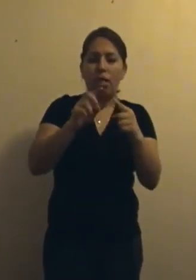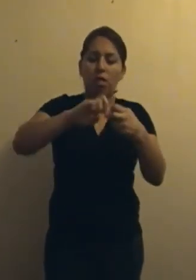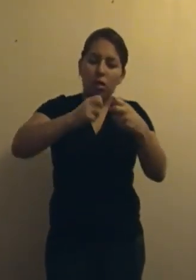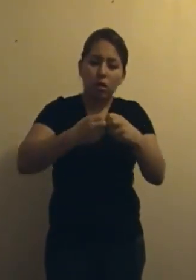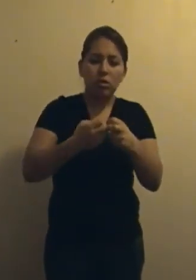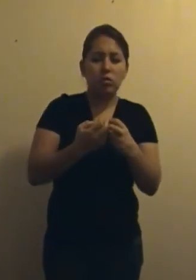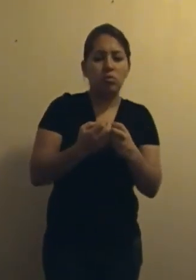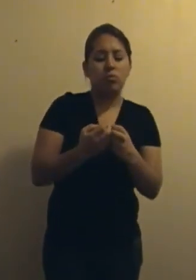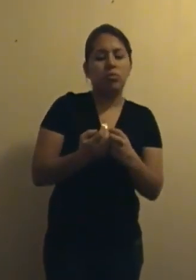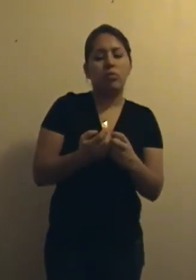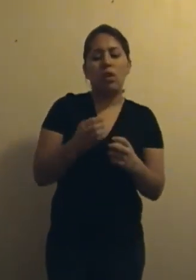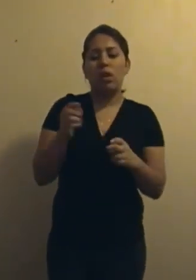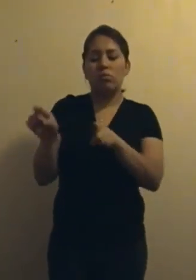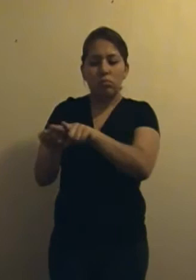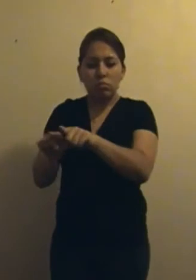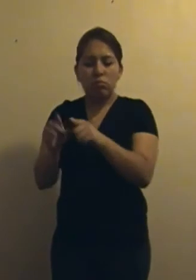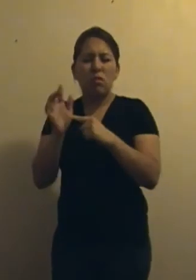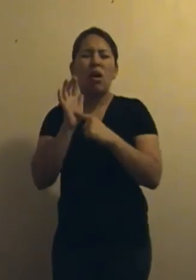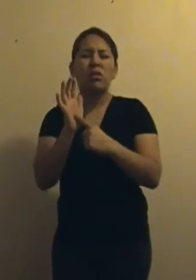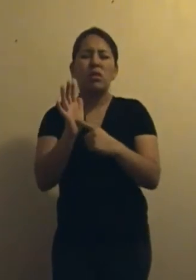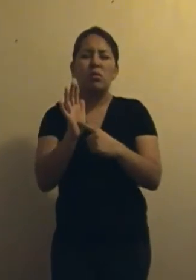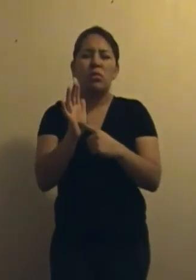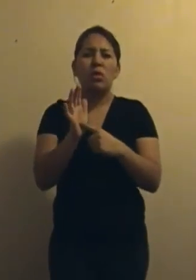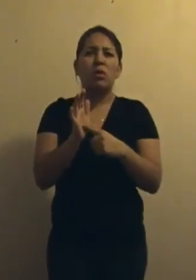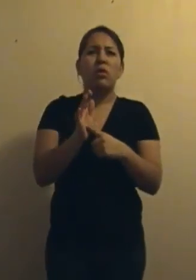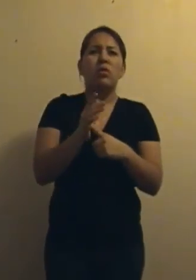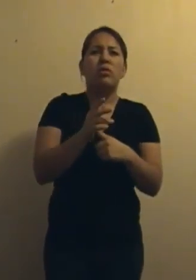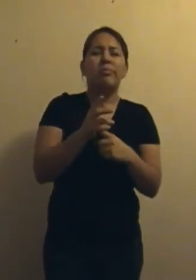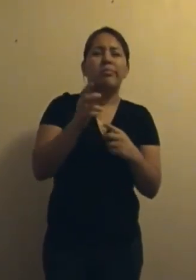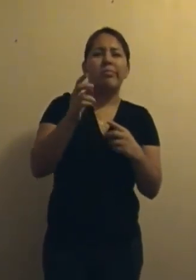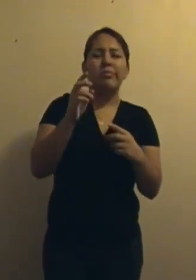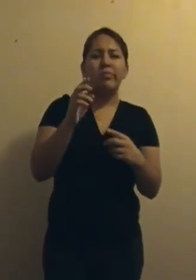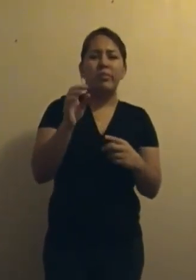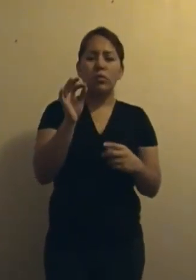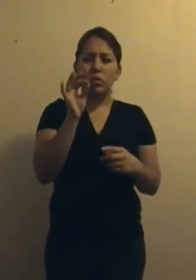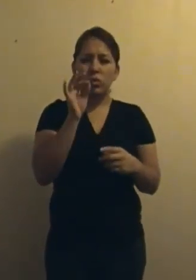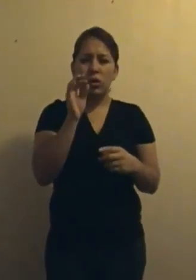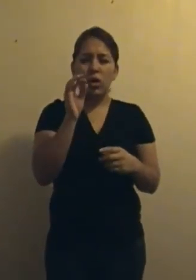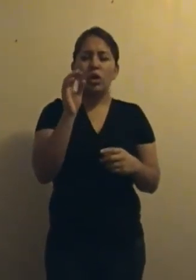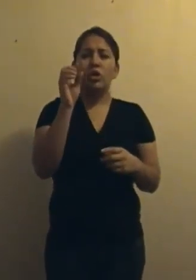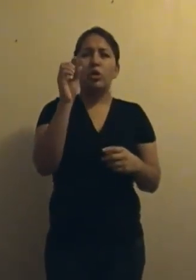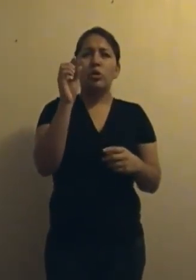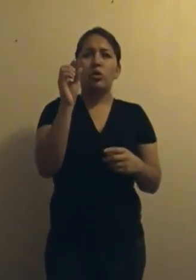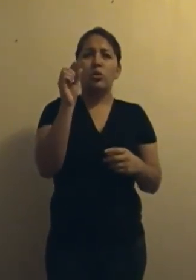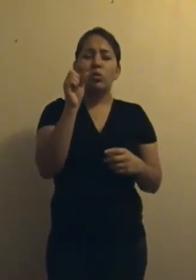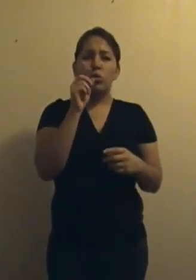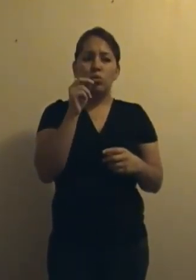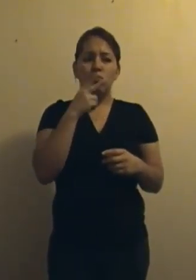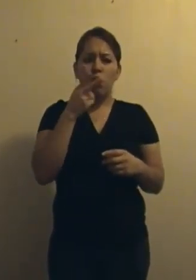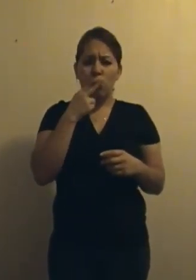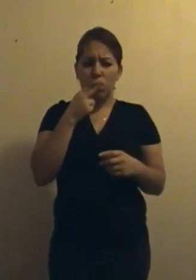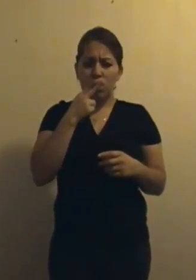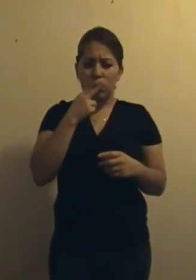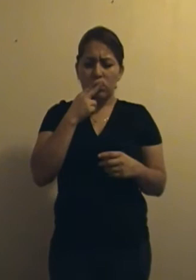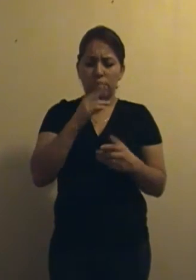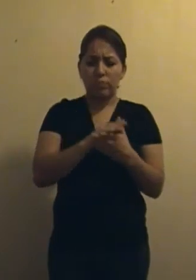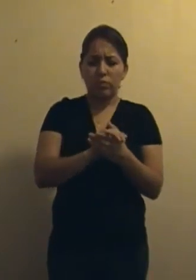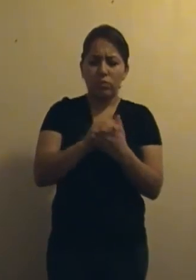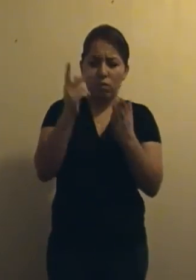smoking cessation programs, and you find out that, wow, the patch keeps coming up again and again, well, maybe that should be a heading in your report, and